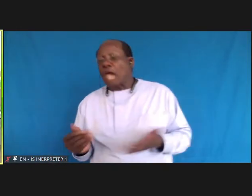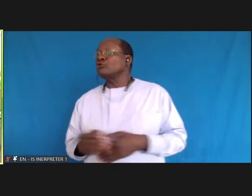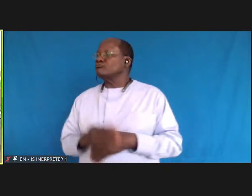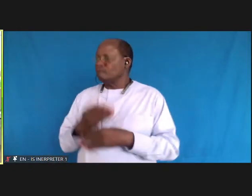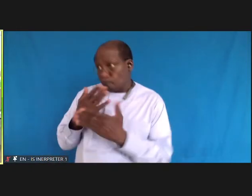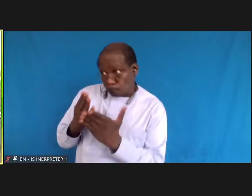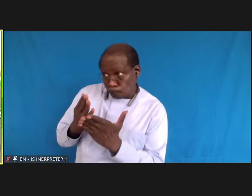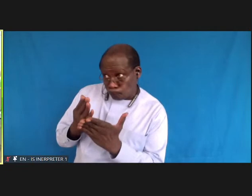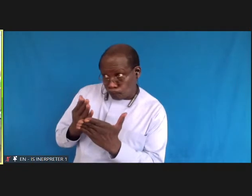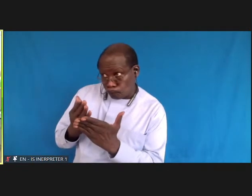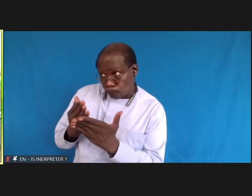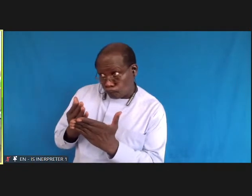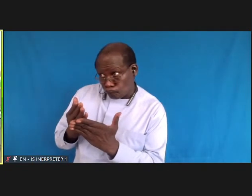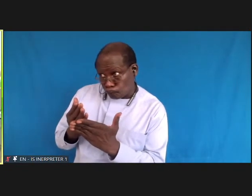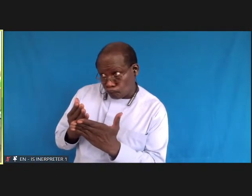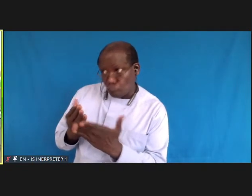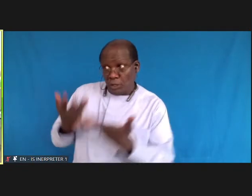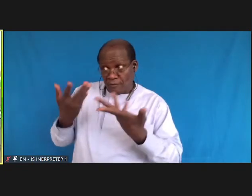have the floor, Gambia.